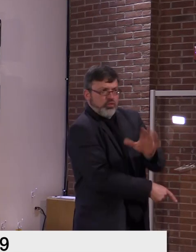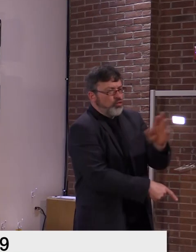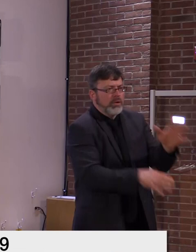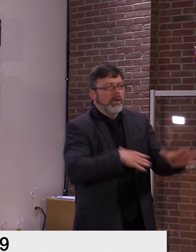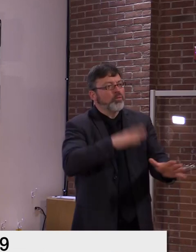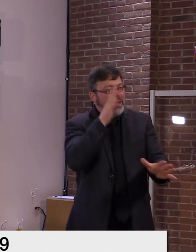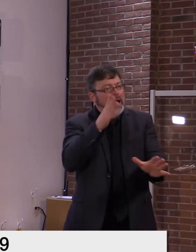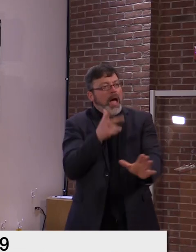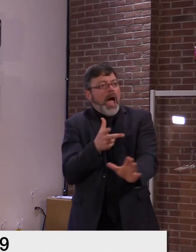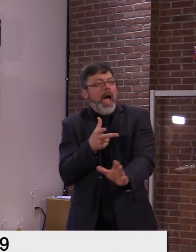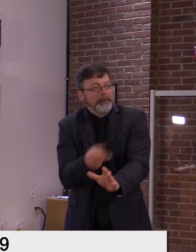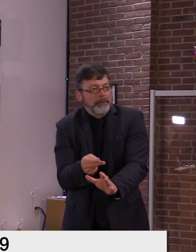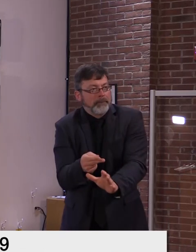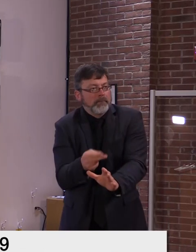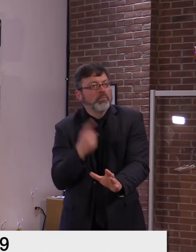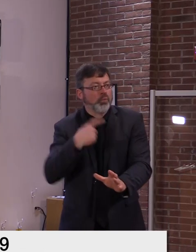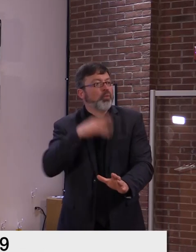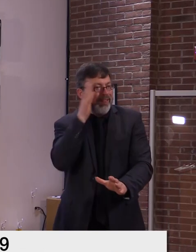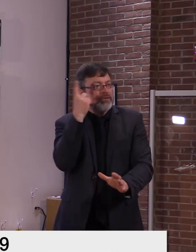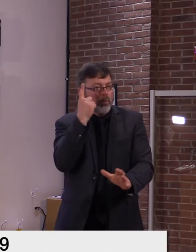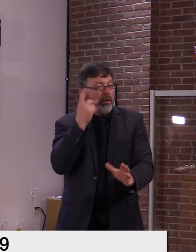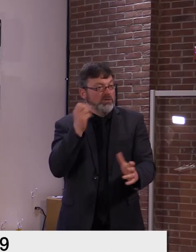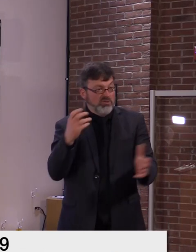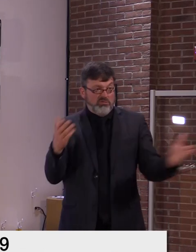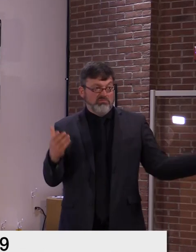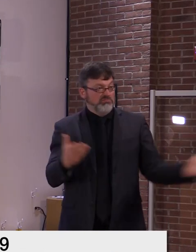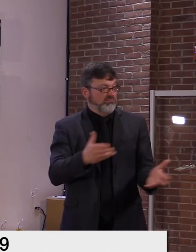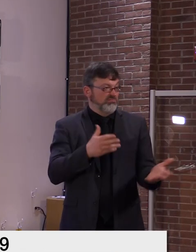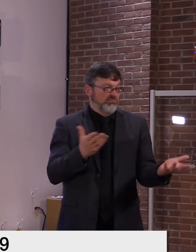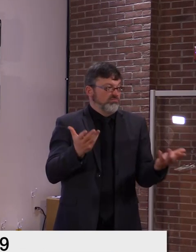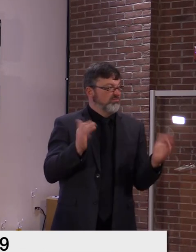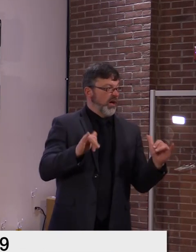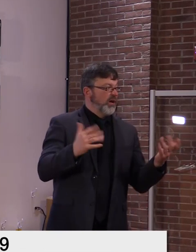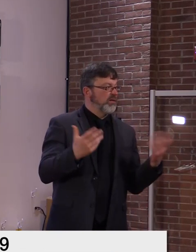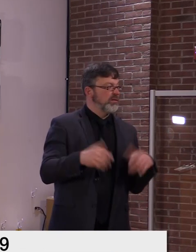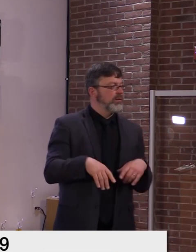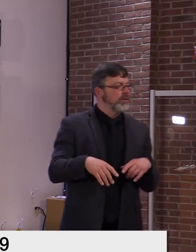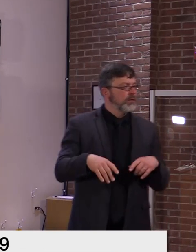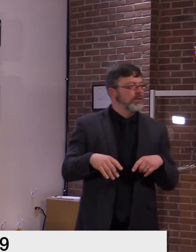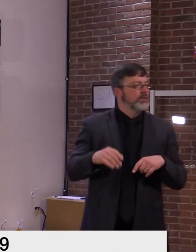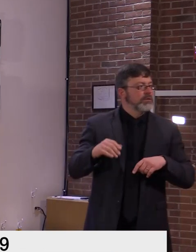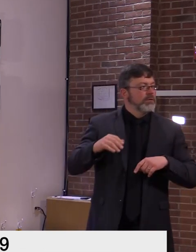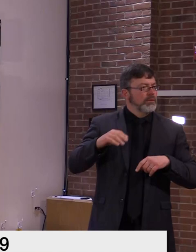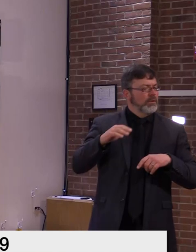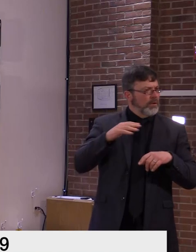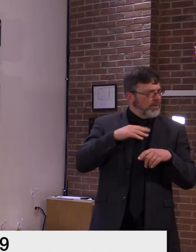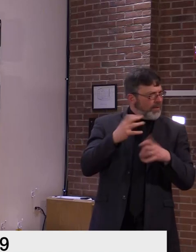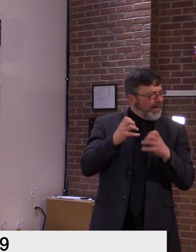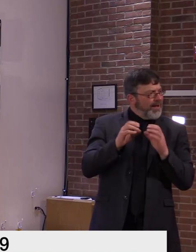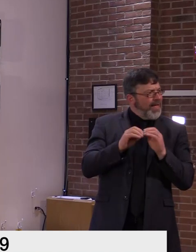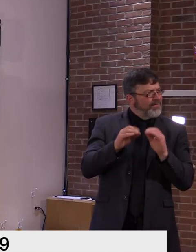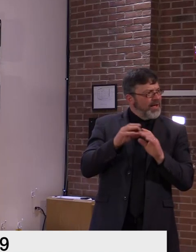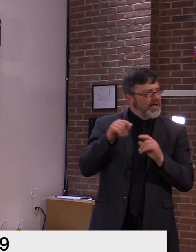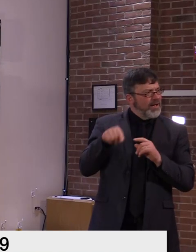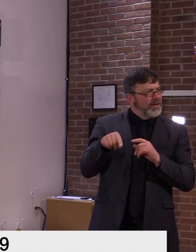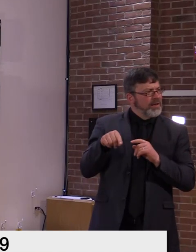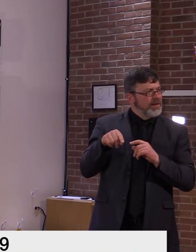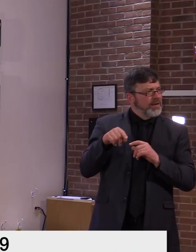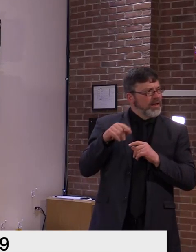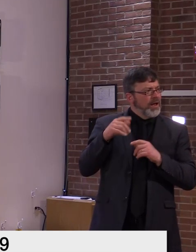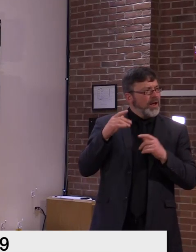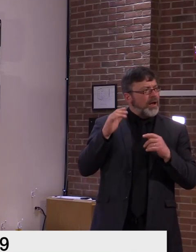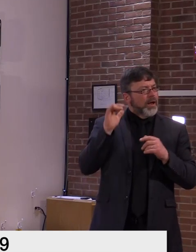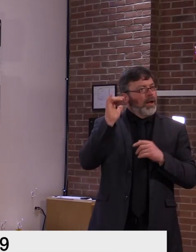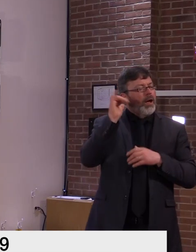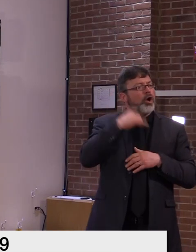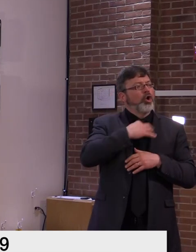Do you have a count of how many Vermonters received shots that way, just by getting the leftover, the doses that weren't used that day? Yeah, I don't. The only count